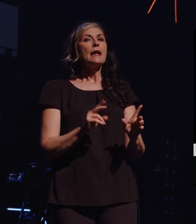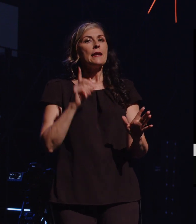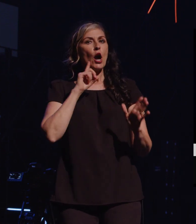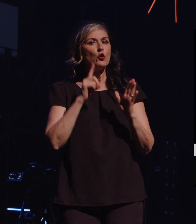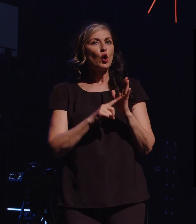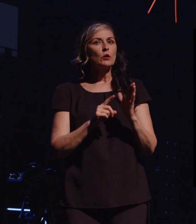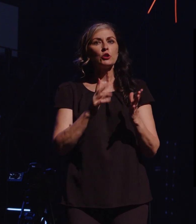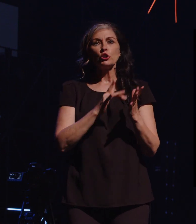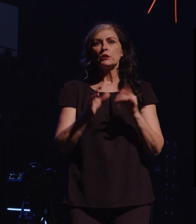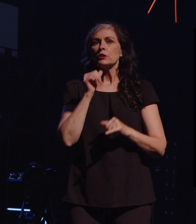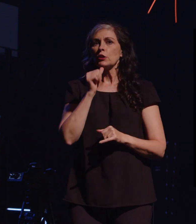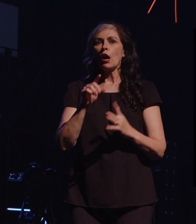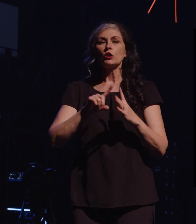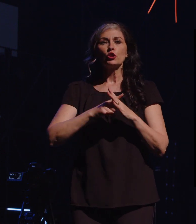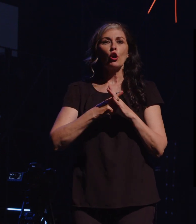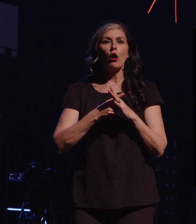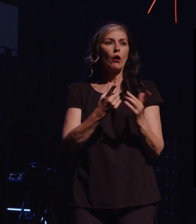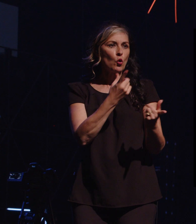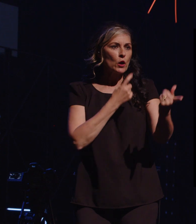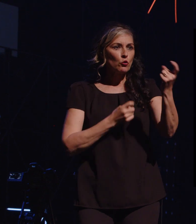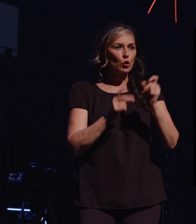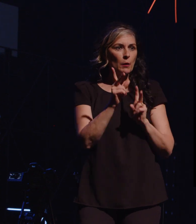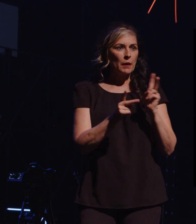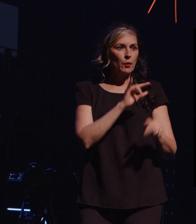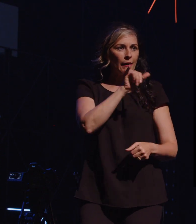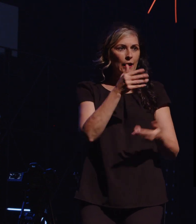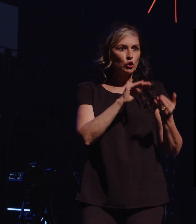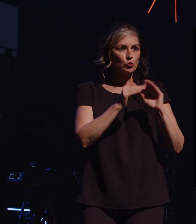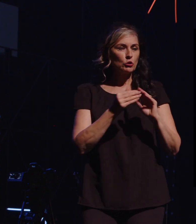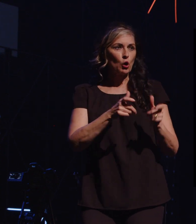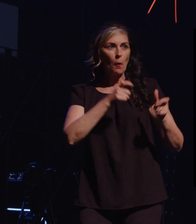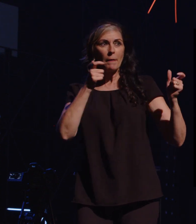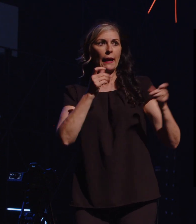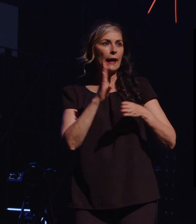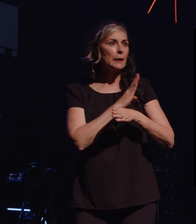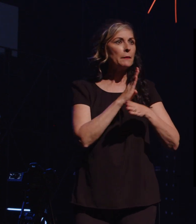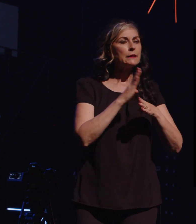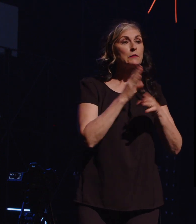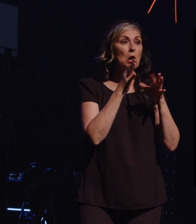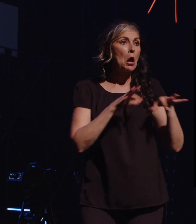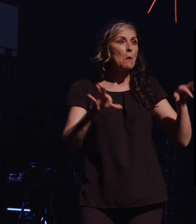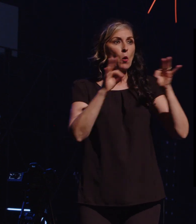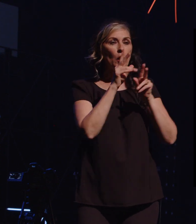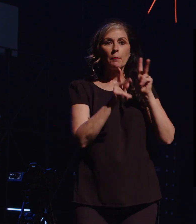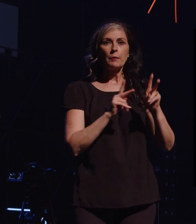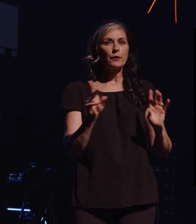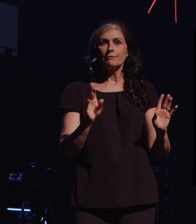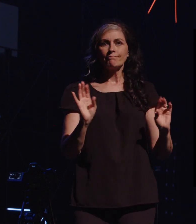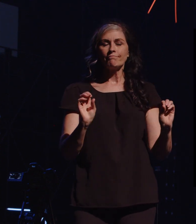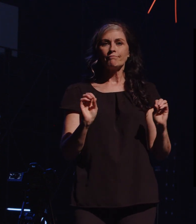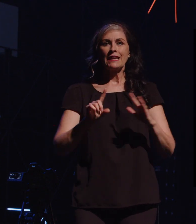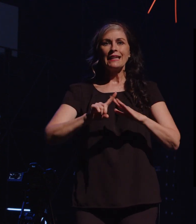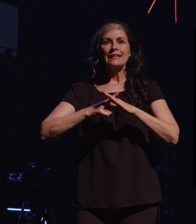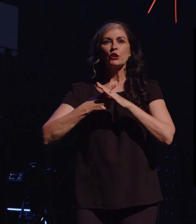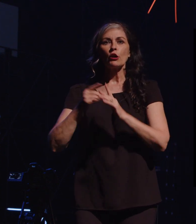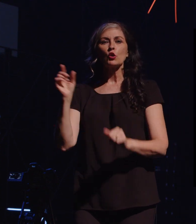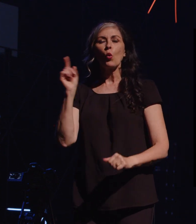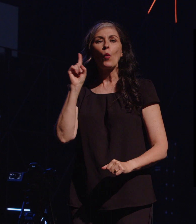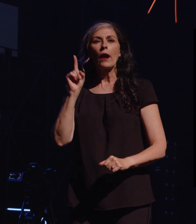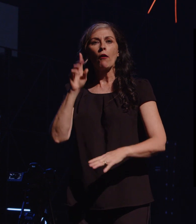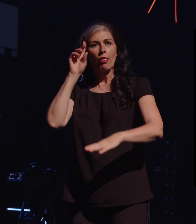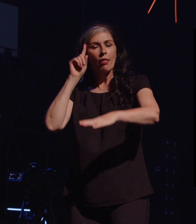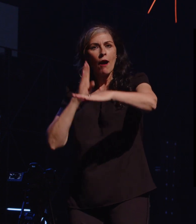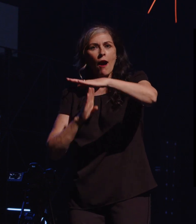people for his kingdom in Jerusalem. He doesn't start going to like big businesses, important people, but he starts in Galilee, the